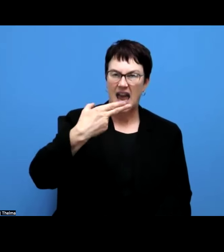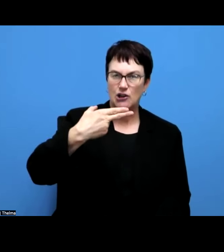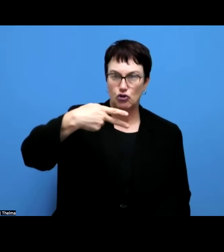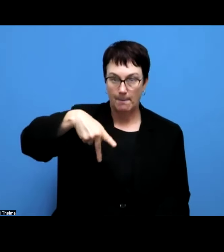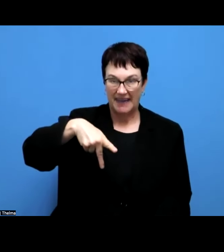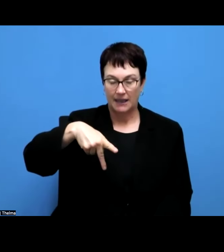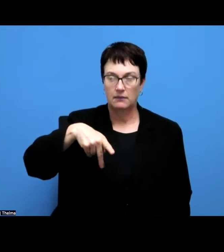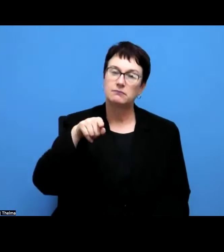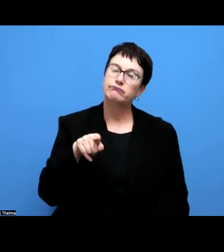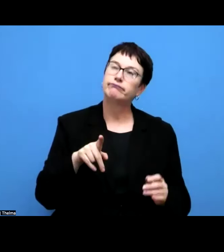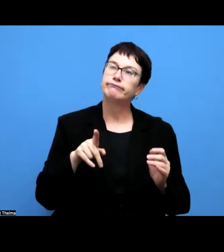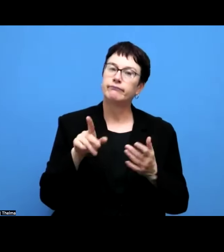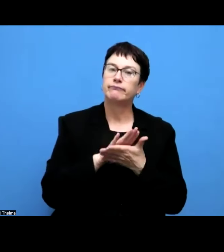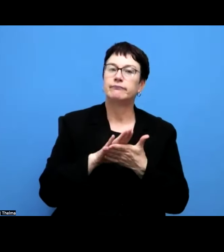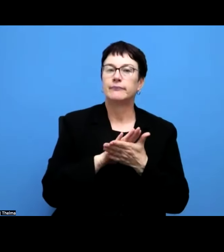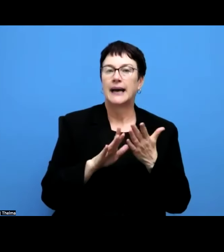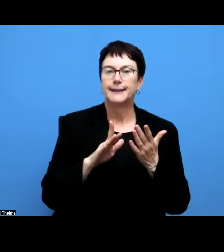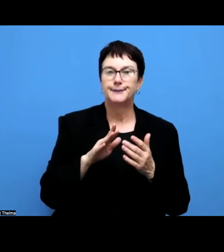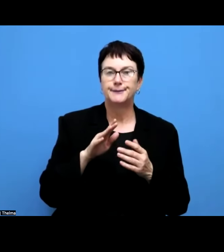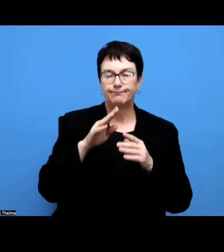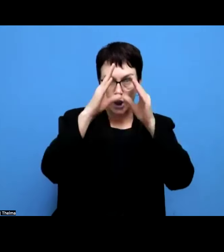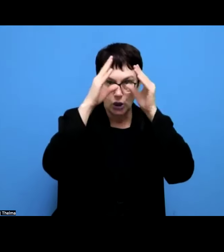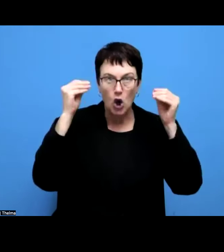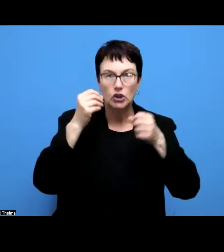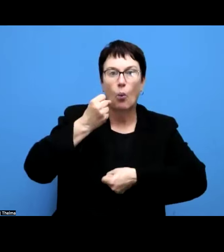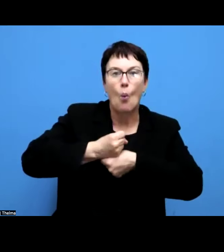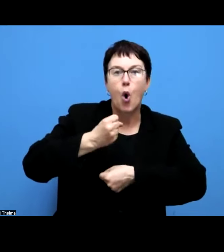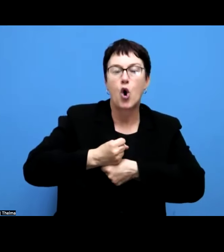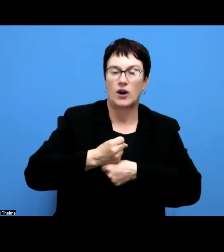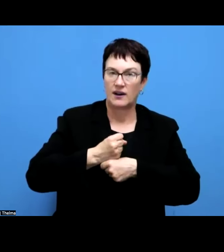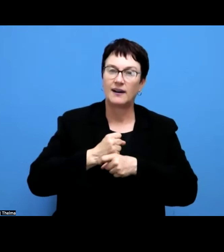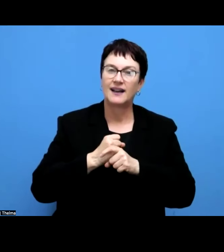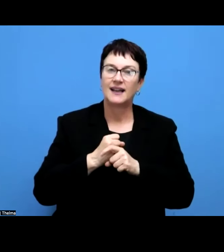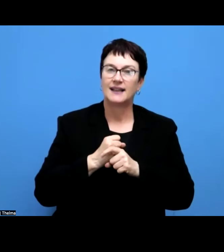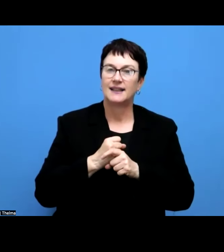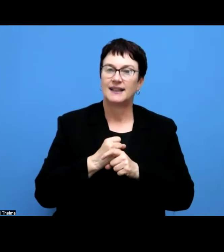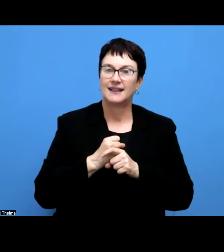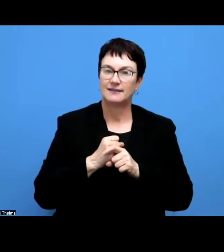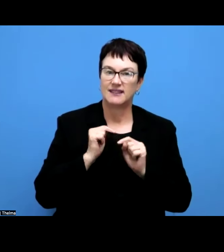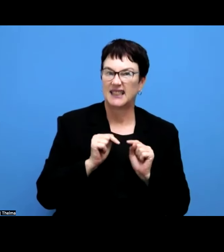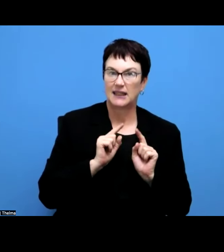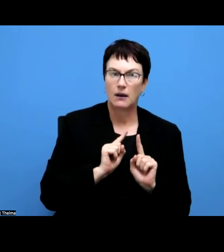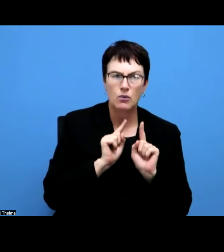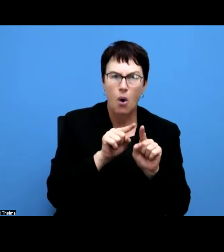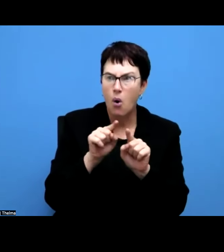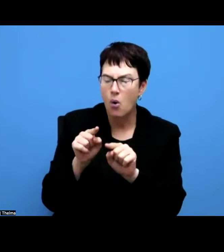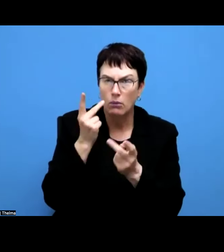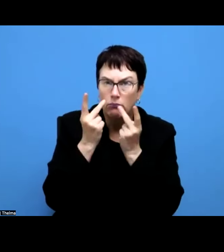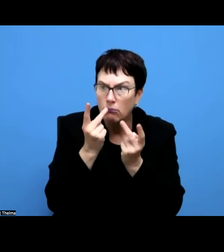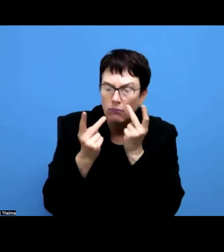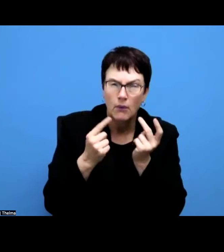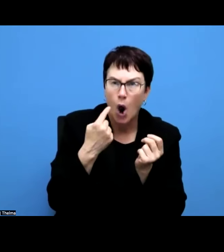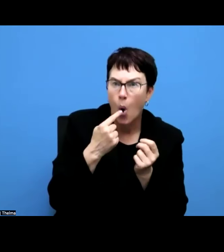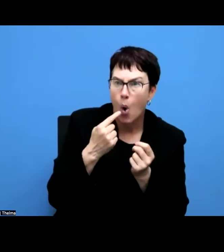frontline workers, and actually they are our foot soldiers who identify and then enhance referral